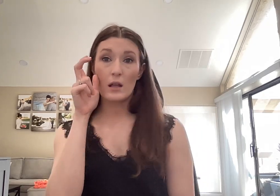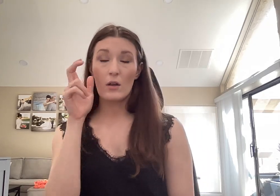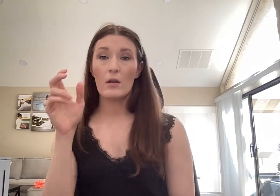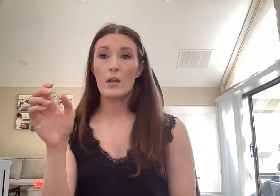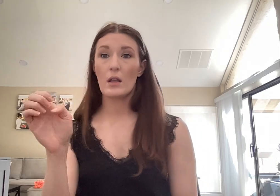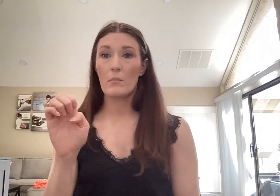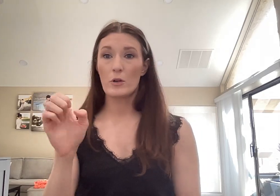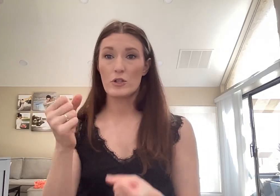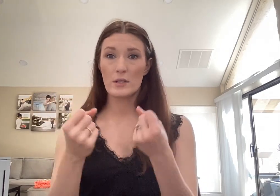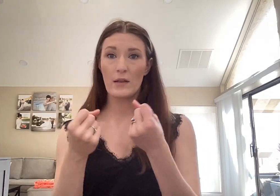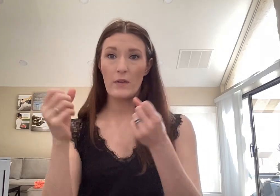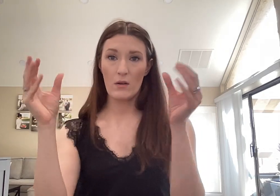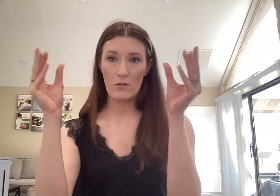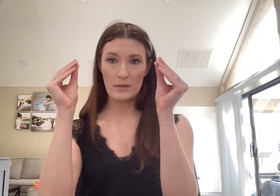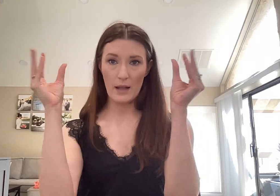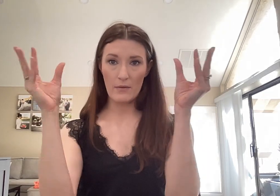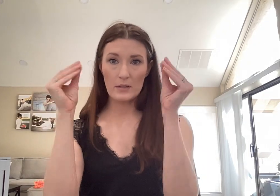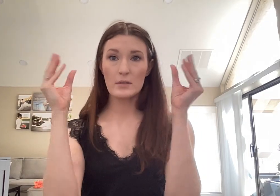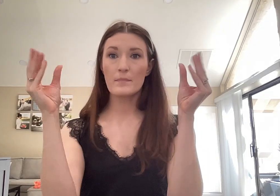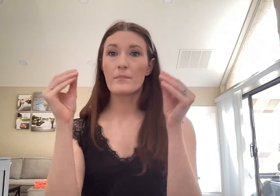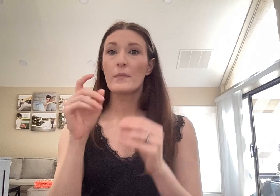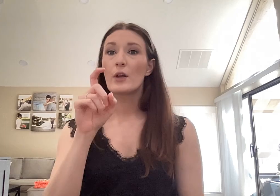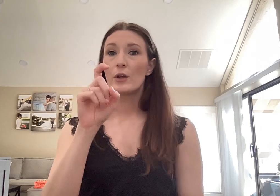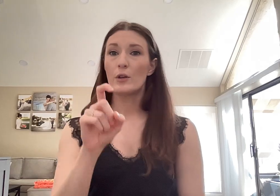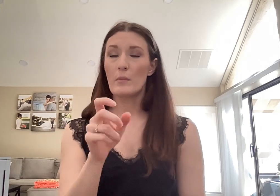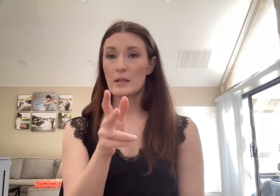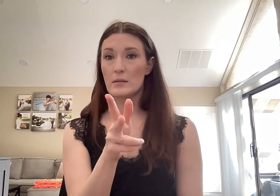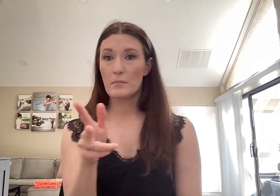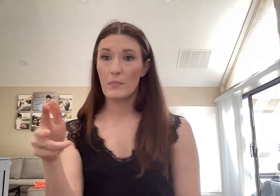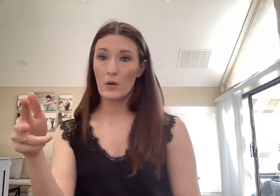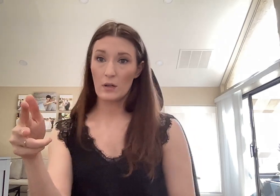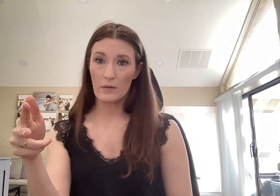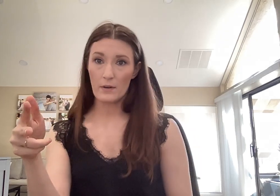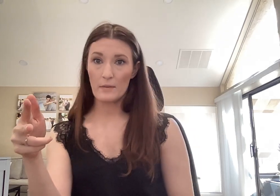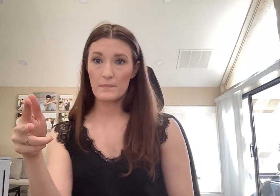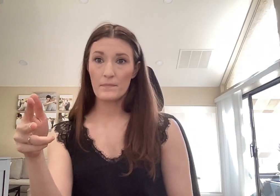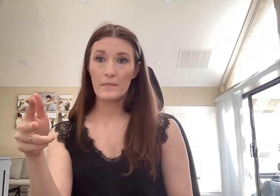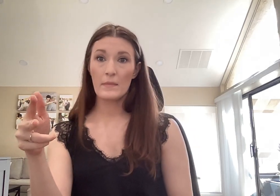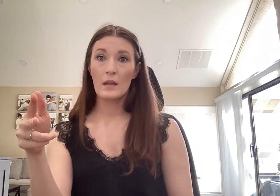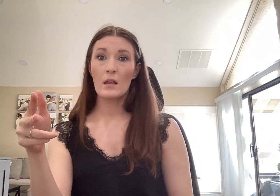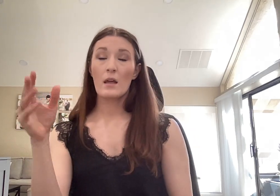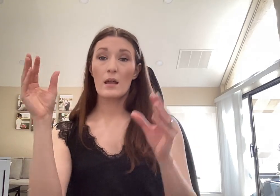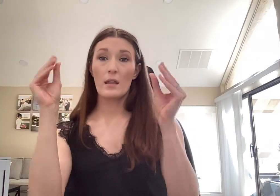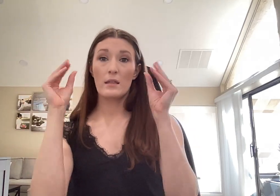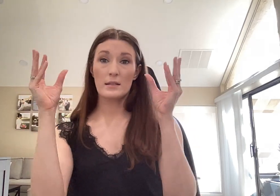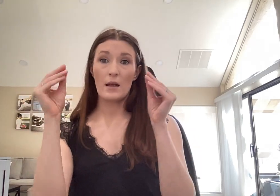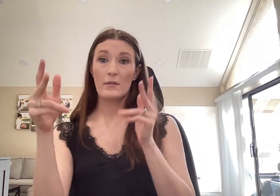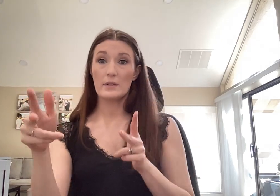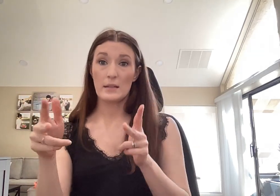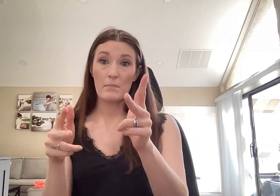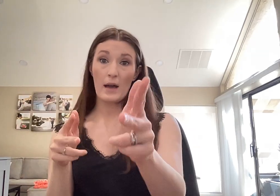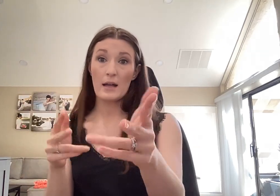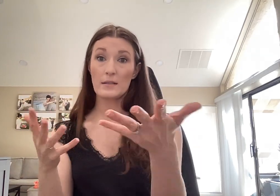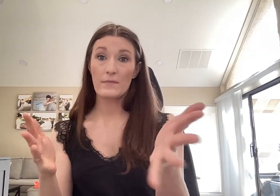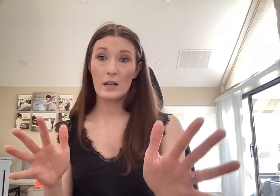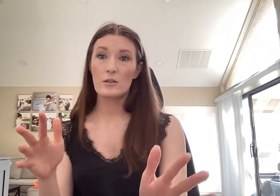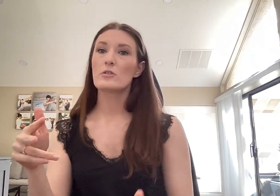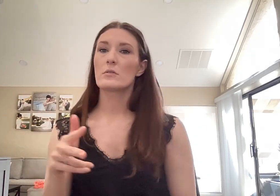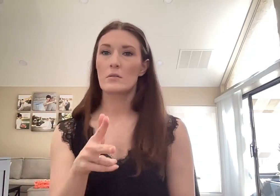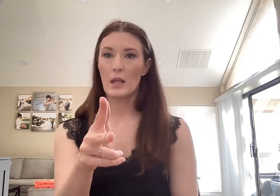hear emergency vehicle sirens. You must pull over, and the sirens pass, finish, keep